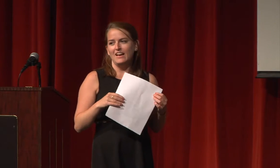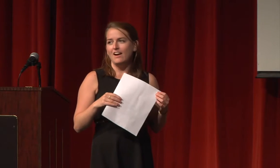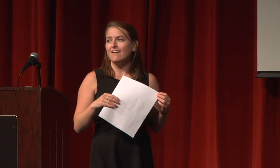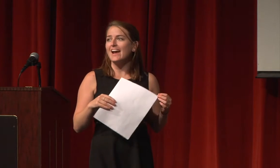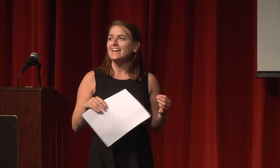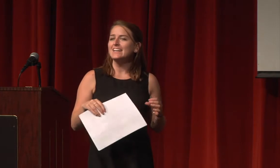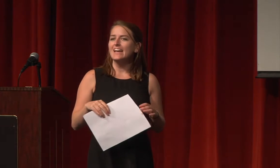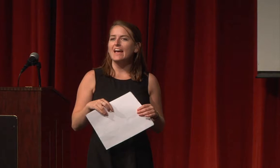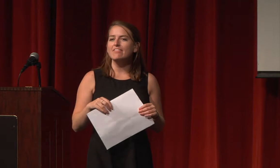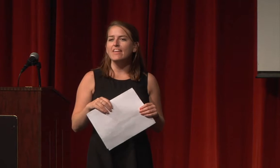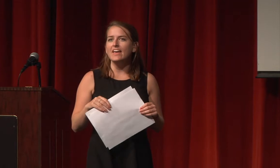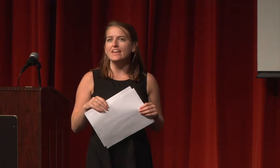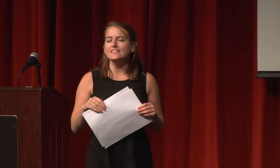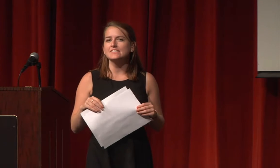All right, and then